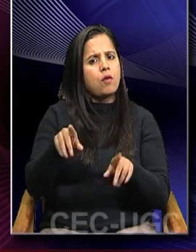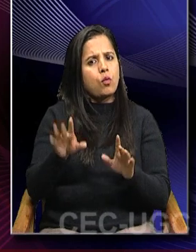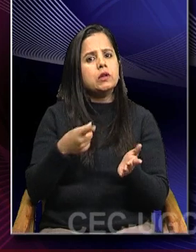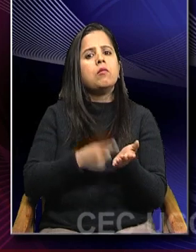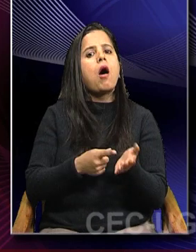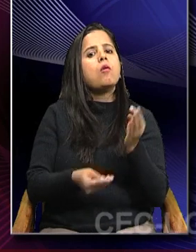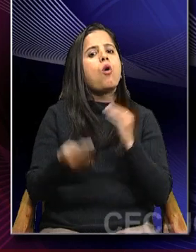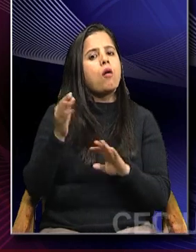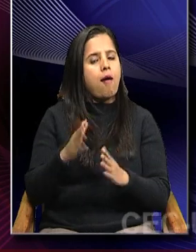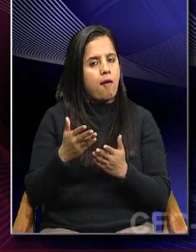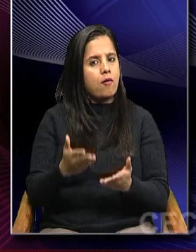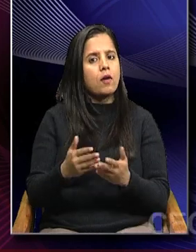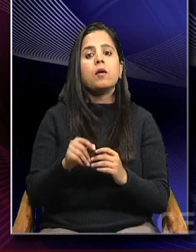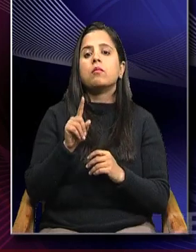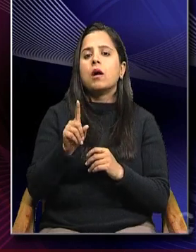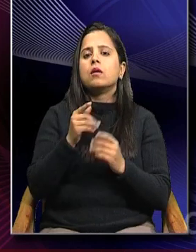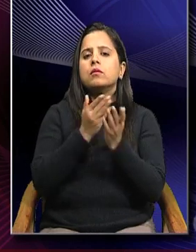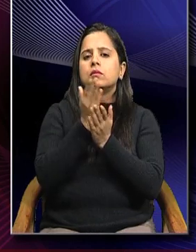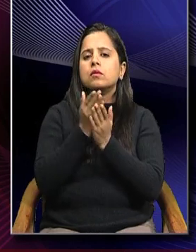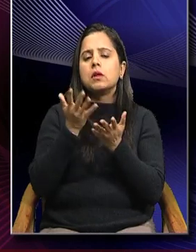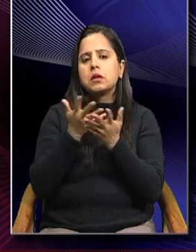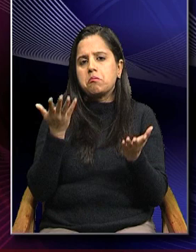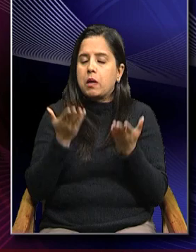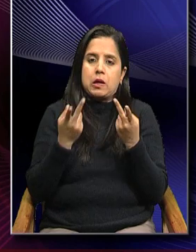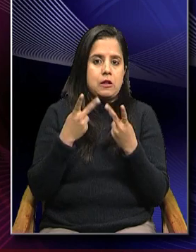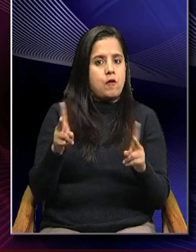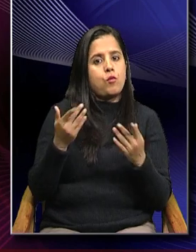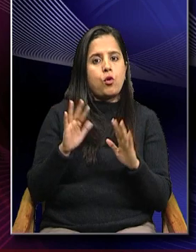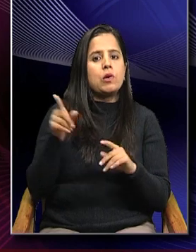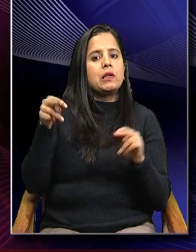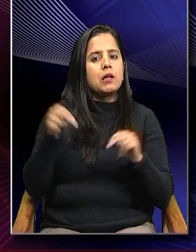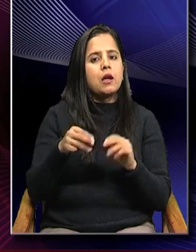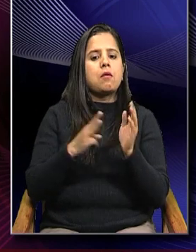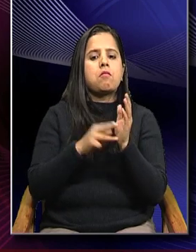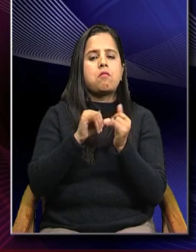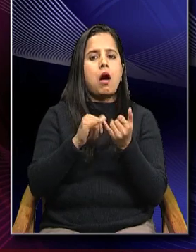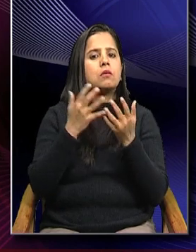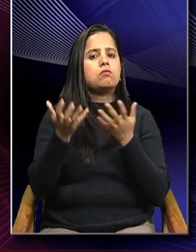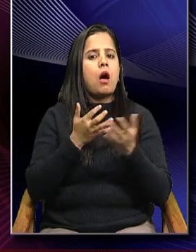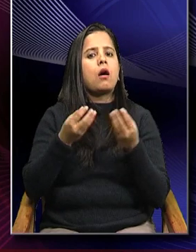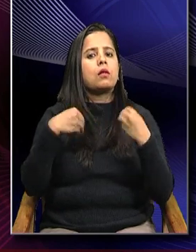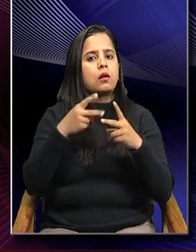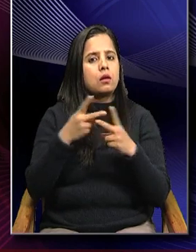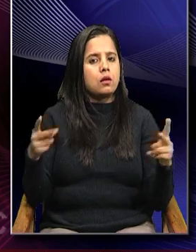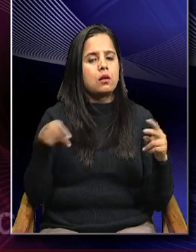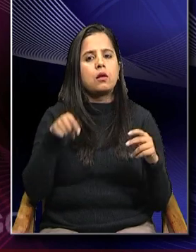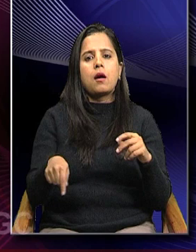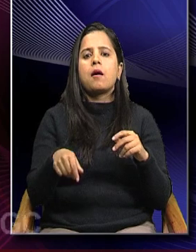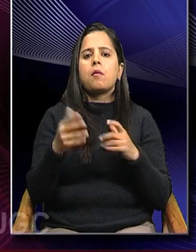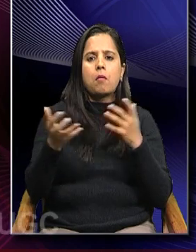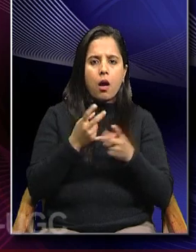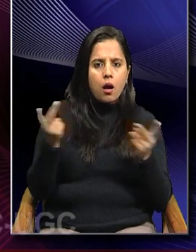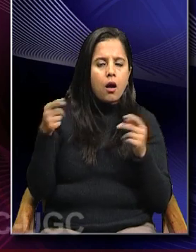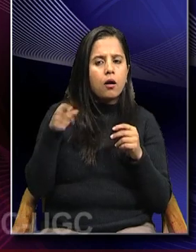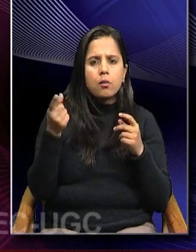demand, although the type of product may be different. They need mass marketing products there, they need market penetration as a